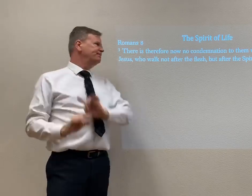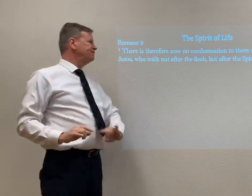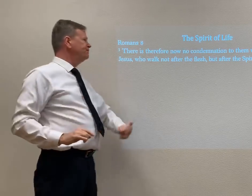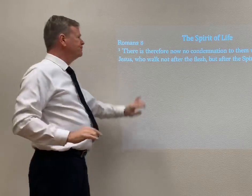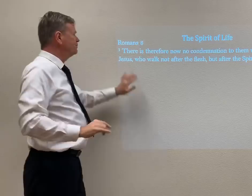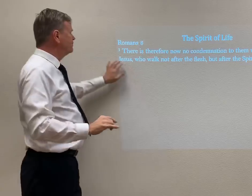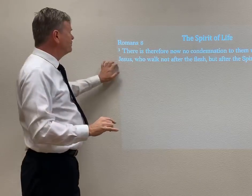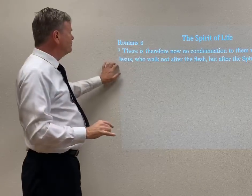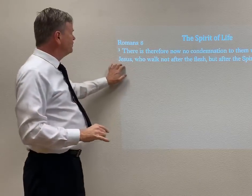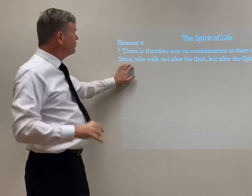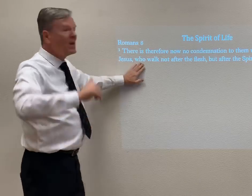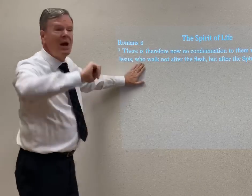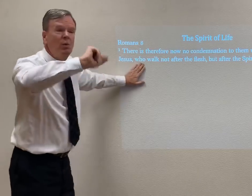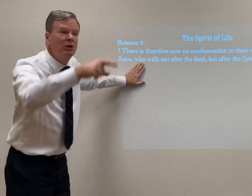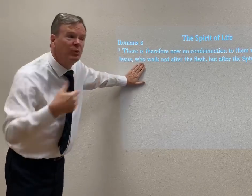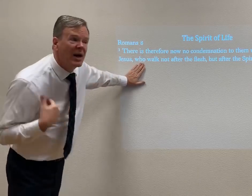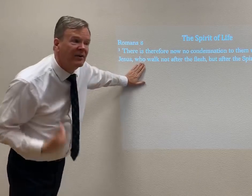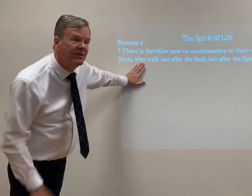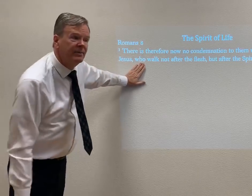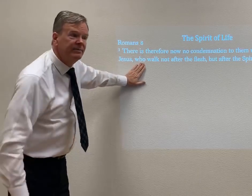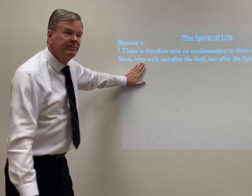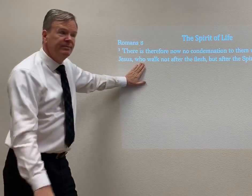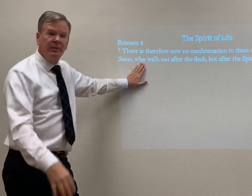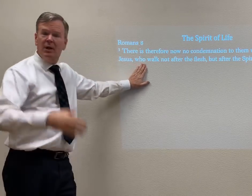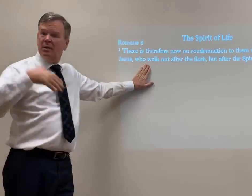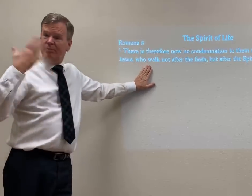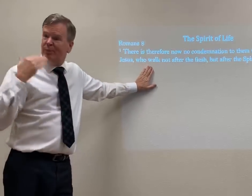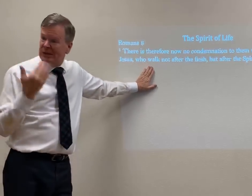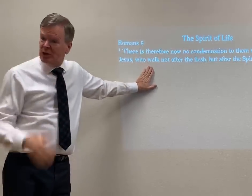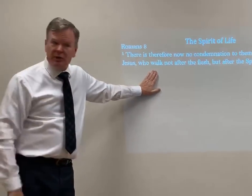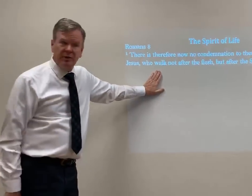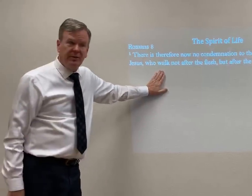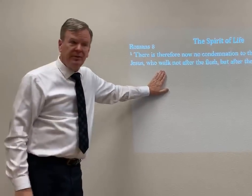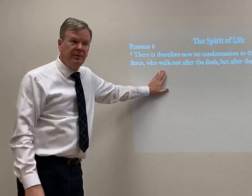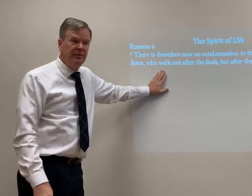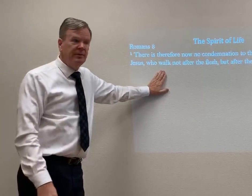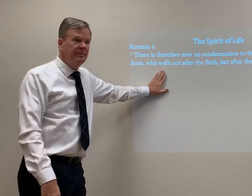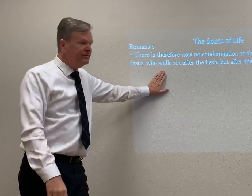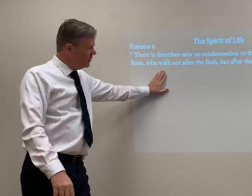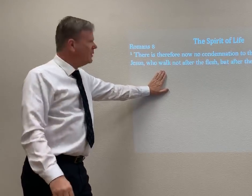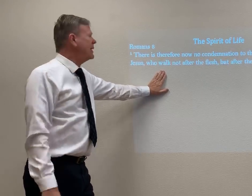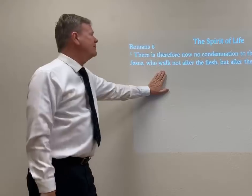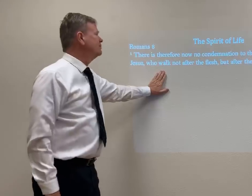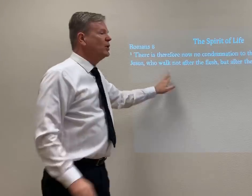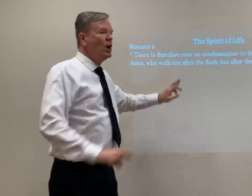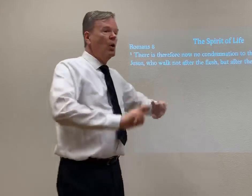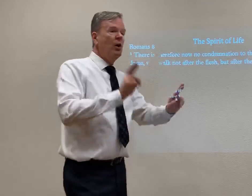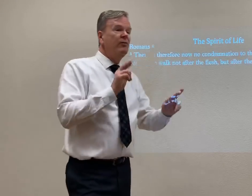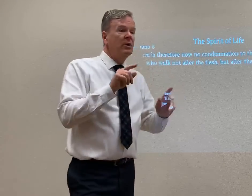Okay? Any questions you have? Very good. Okay, good? Okay. All right.